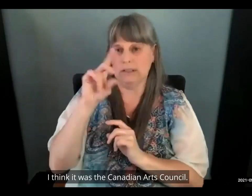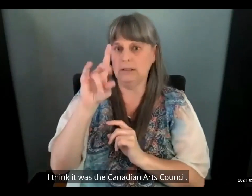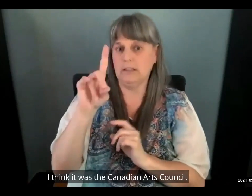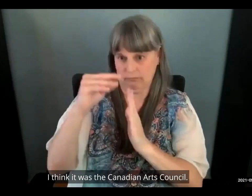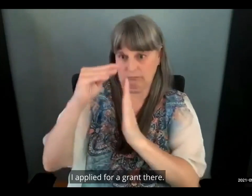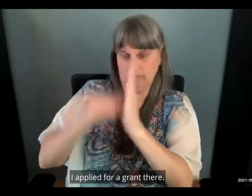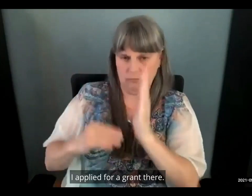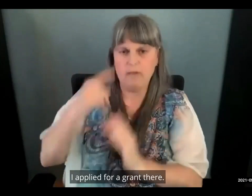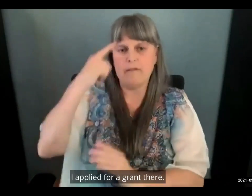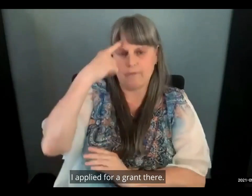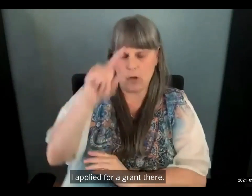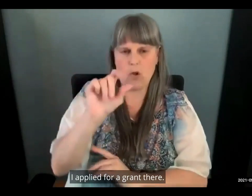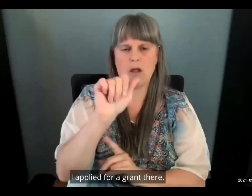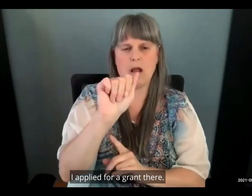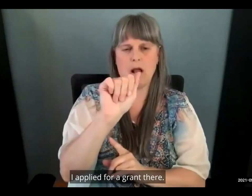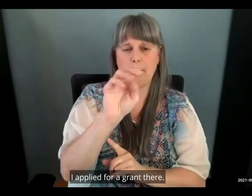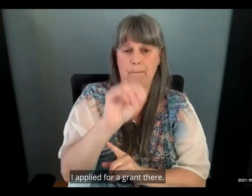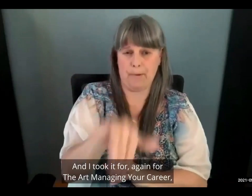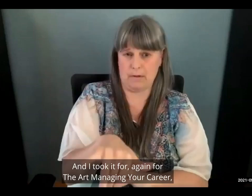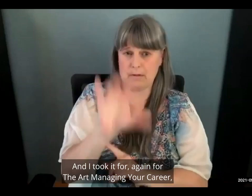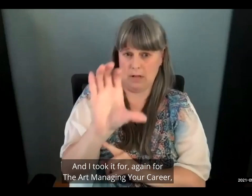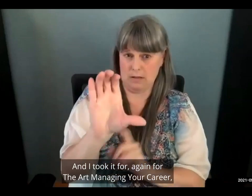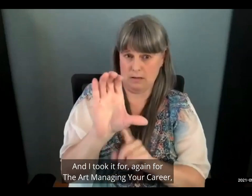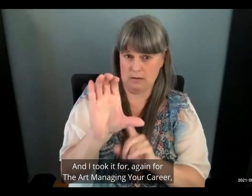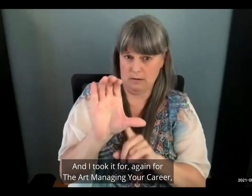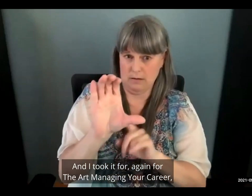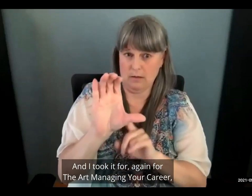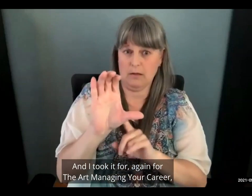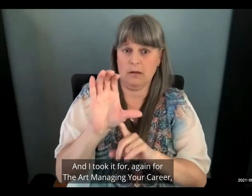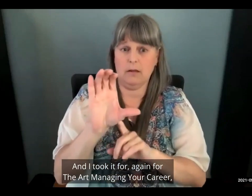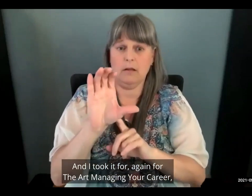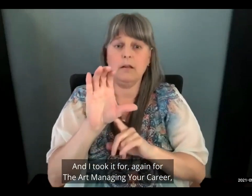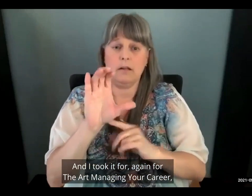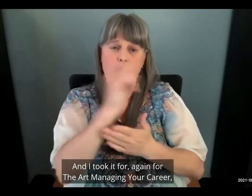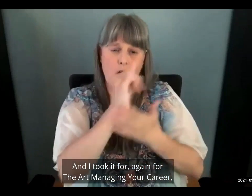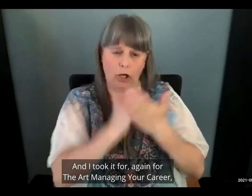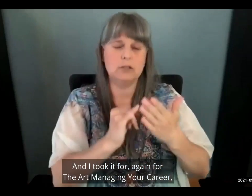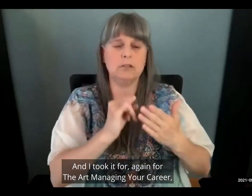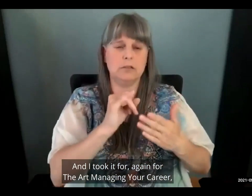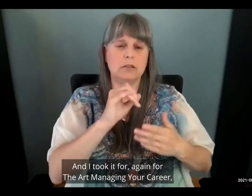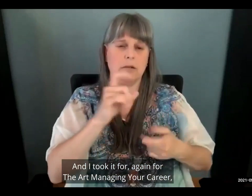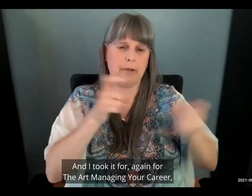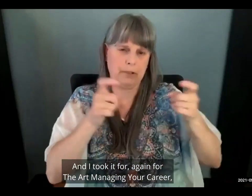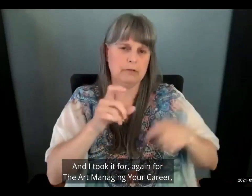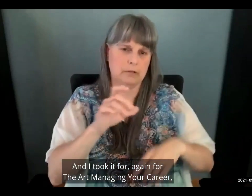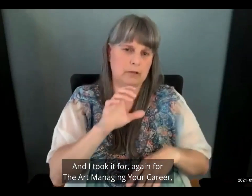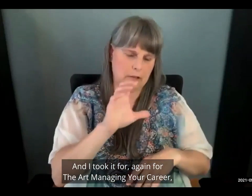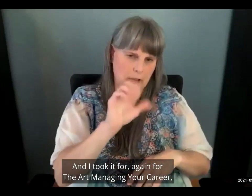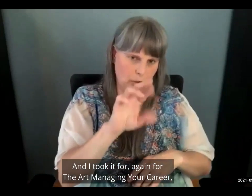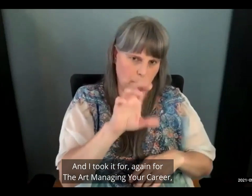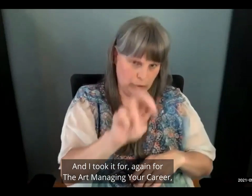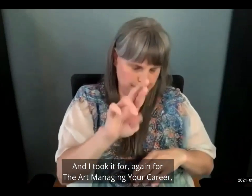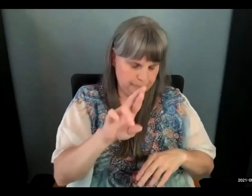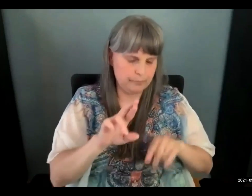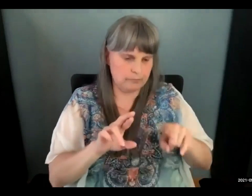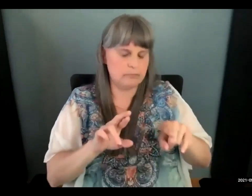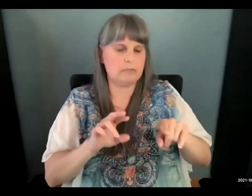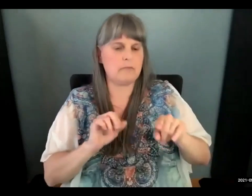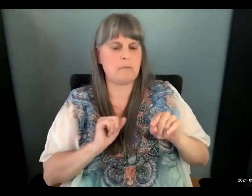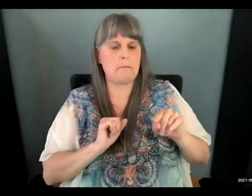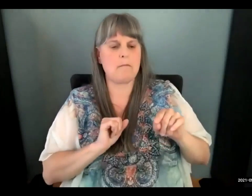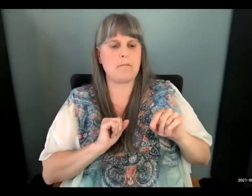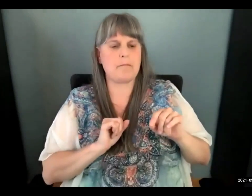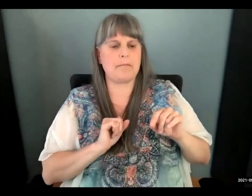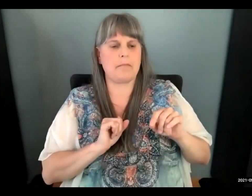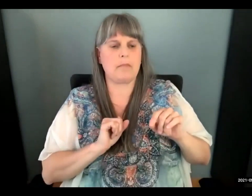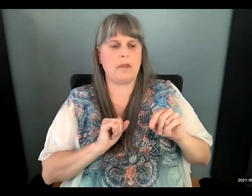Canadian Arts Council. I applied for a grant there. And I took it for that managing my career, the art of